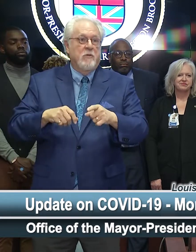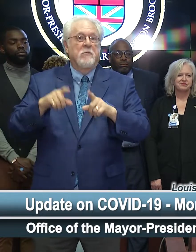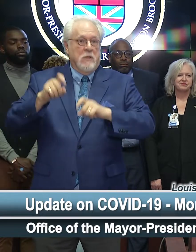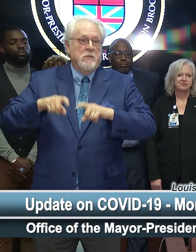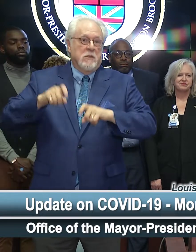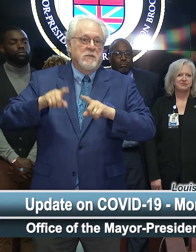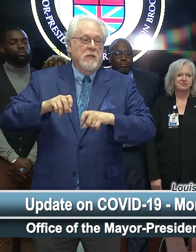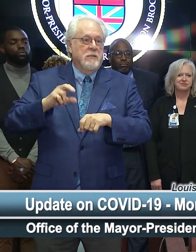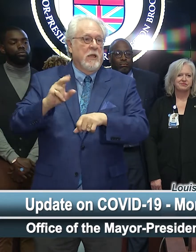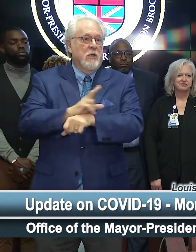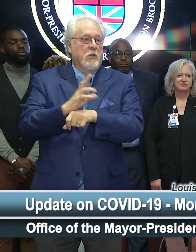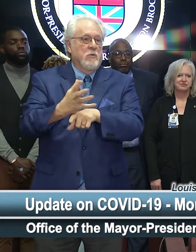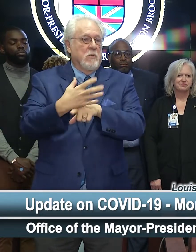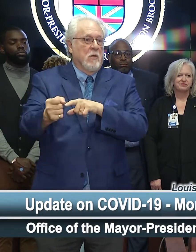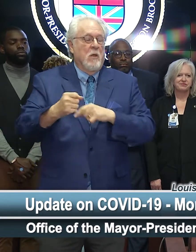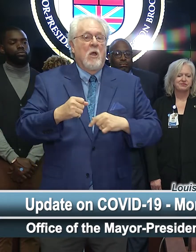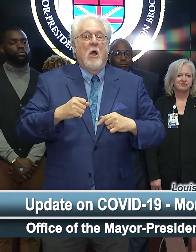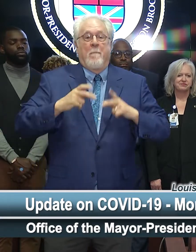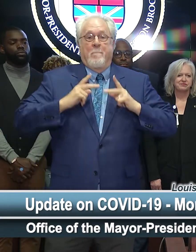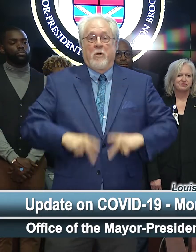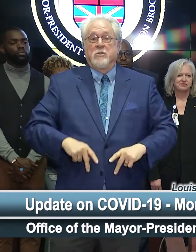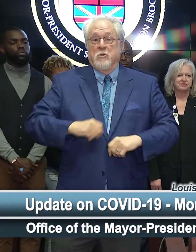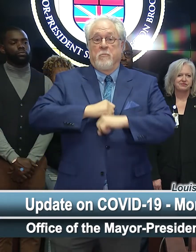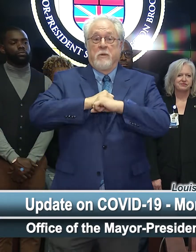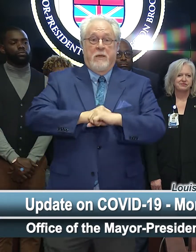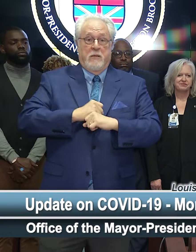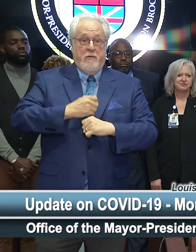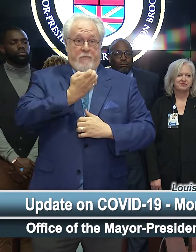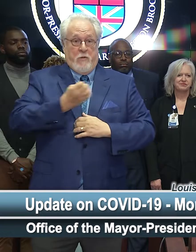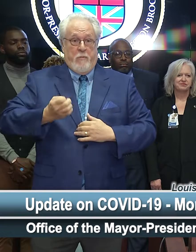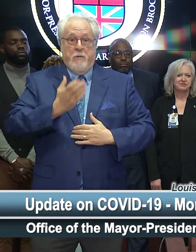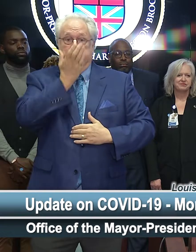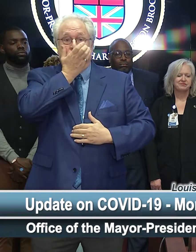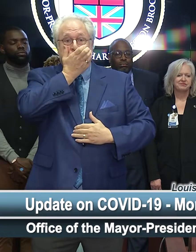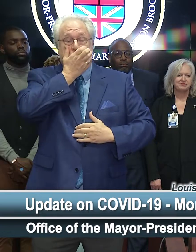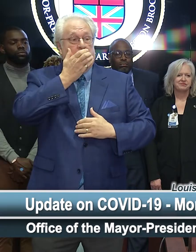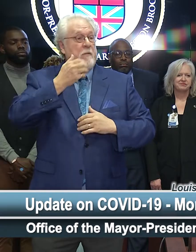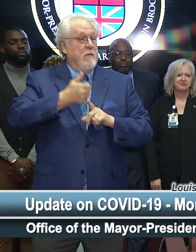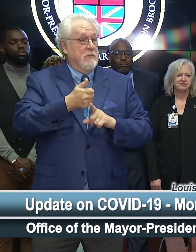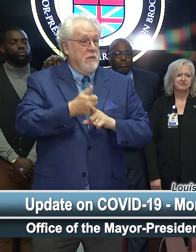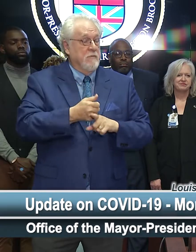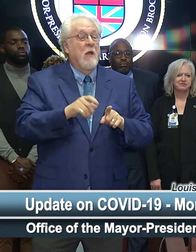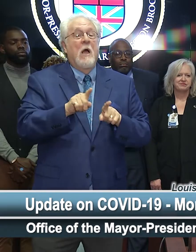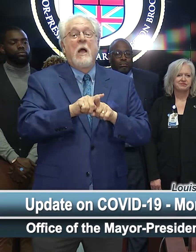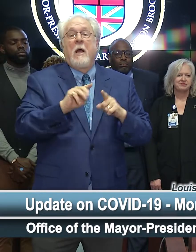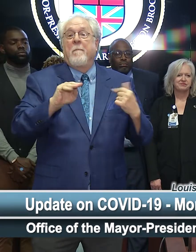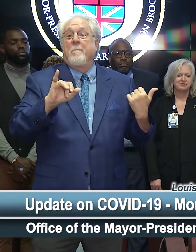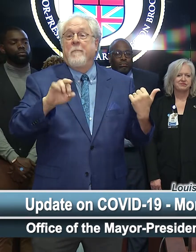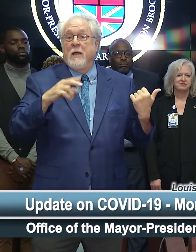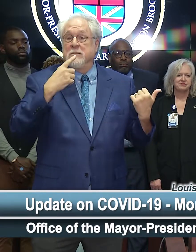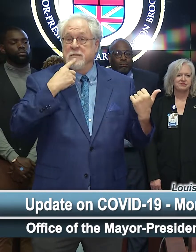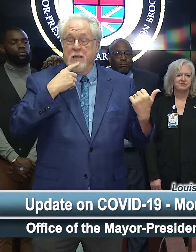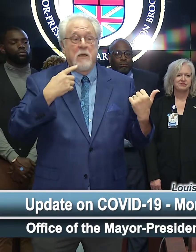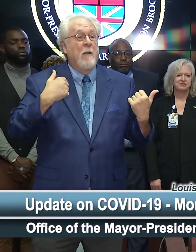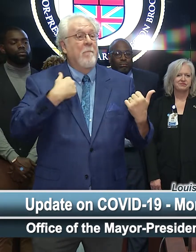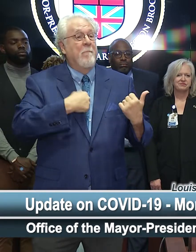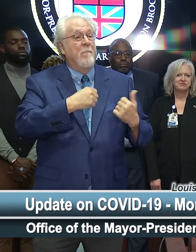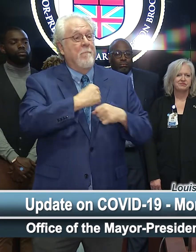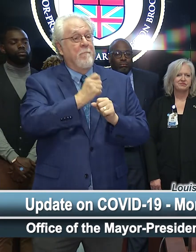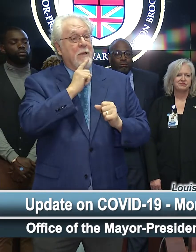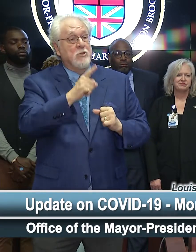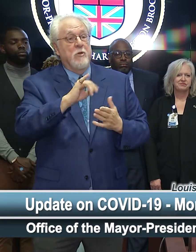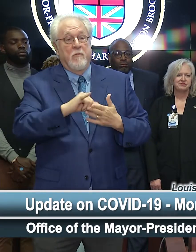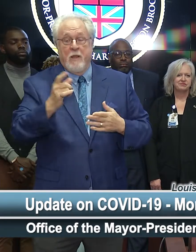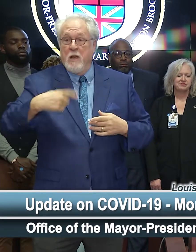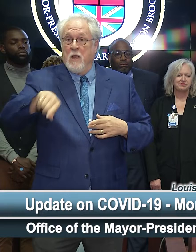test and use personal protective equipment themselves. As the mayor stated, we want to make sure that everybody understands that